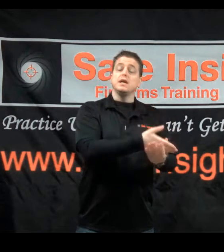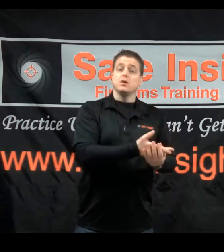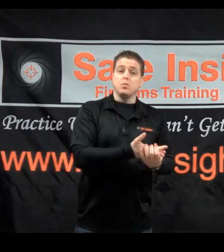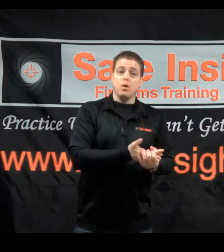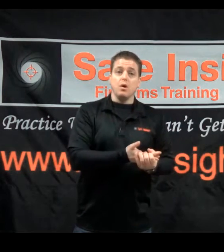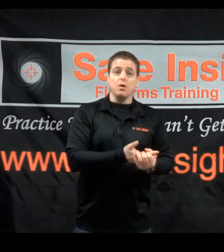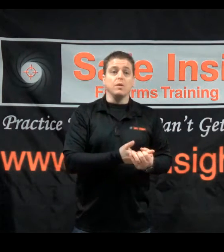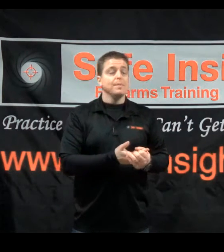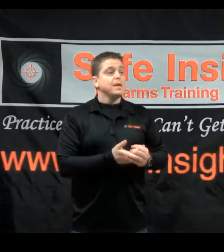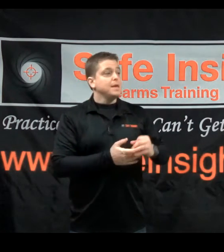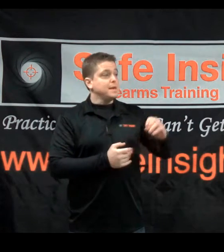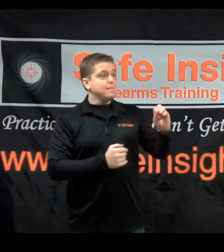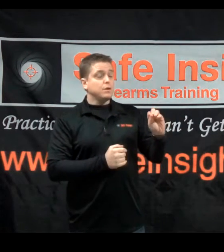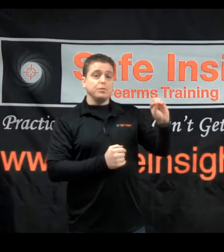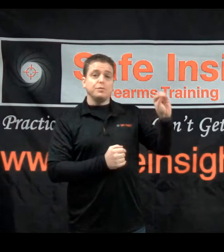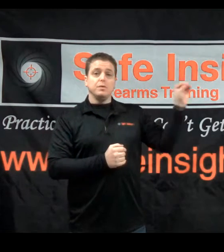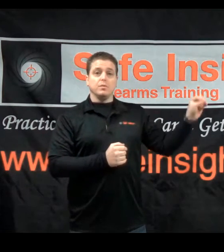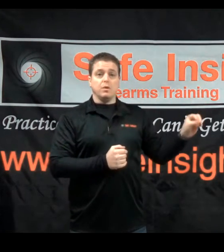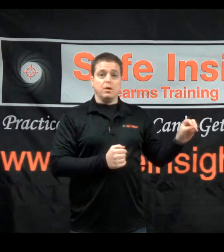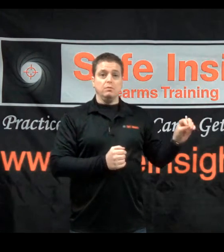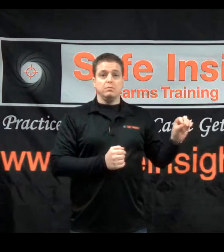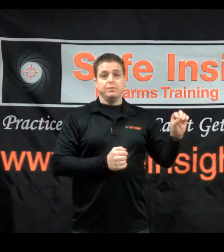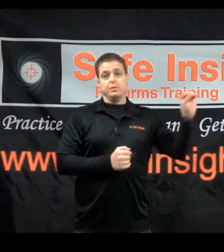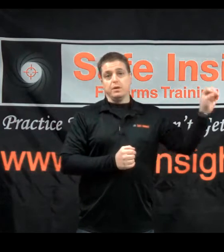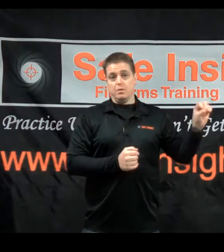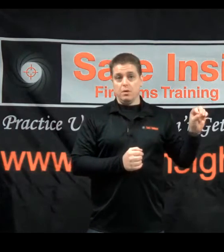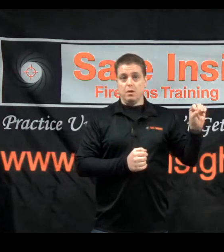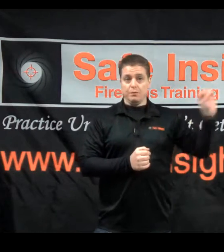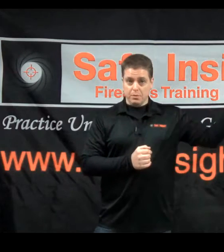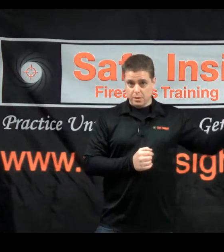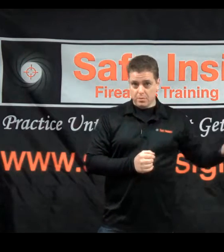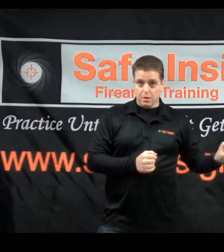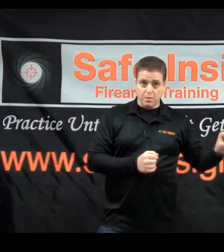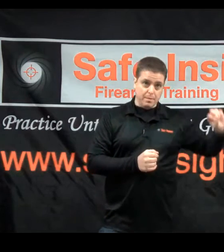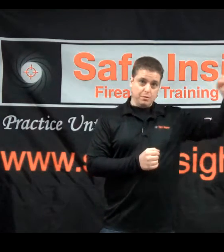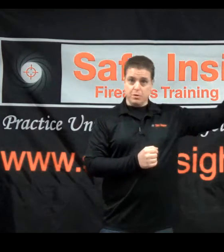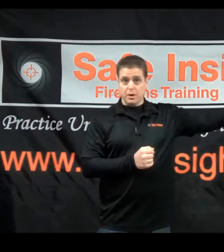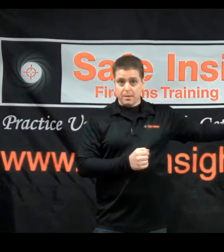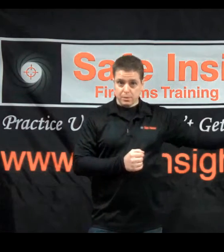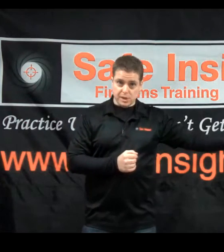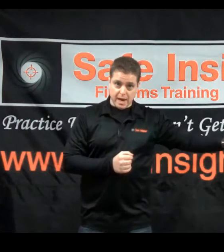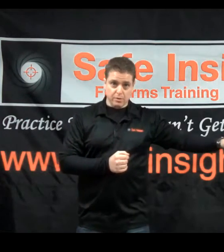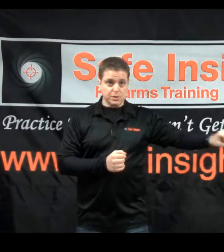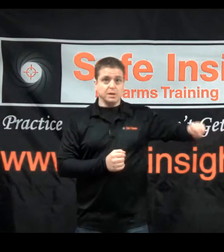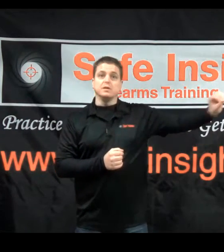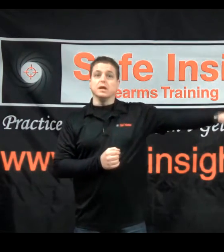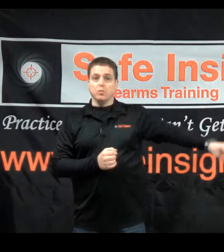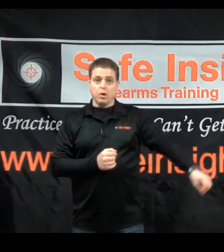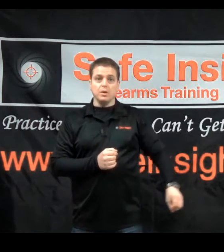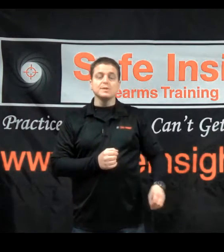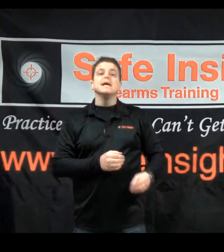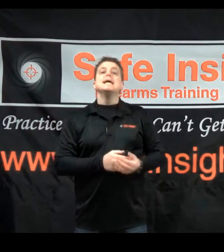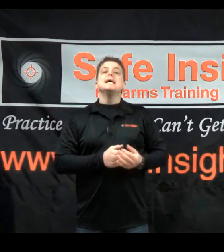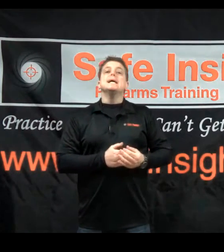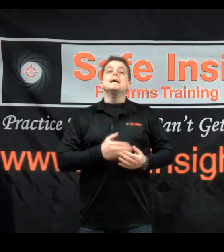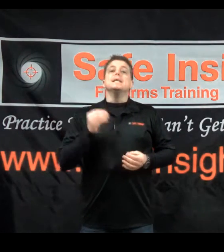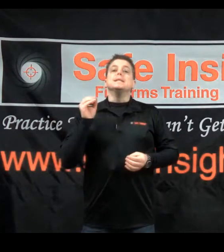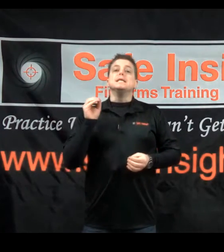your wall, it may go through your wall, through another wall, maybe through your neighbor's house, into their walls. These